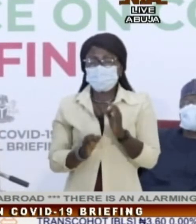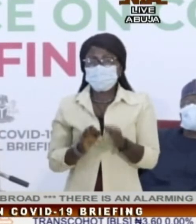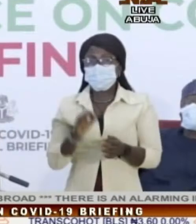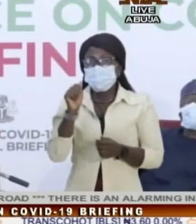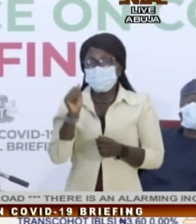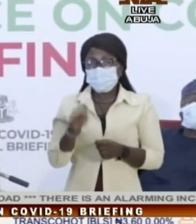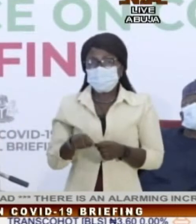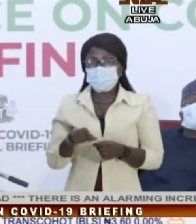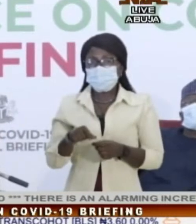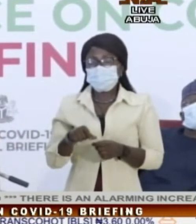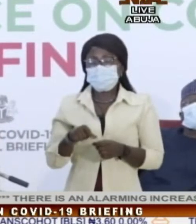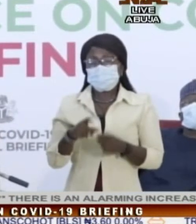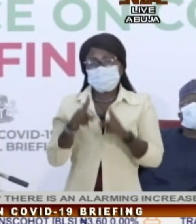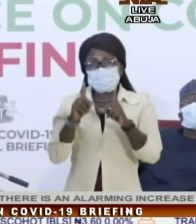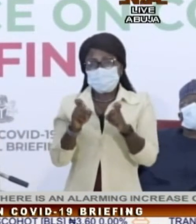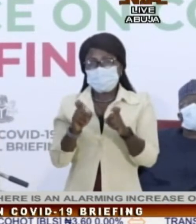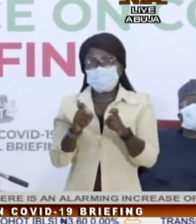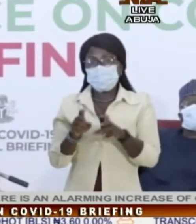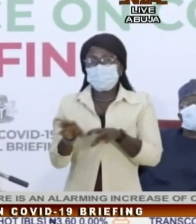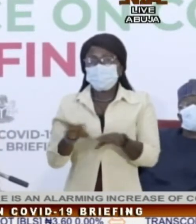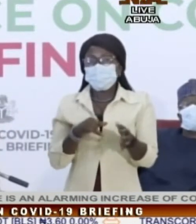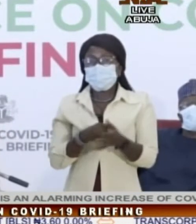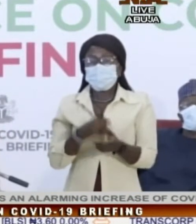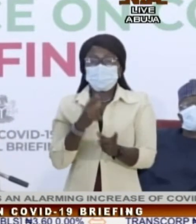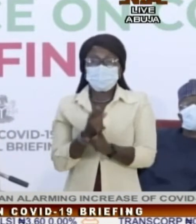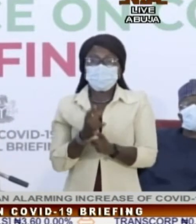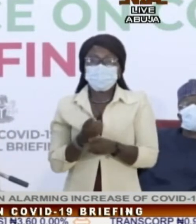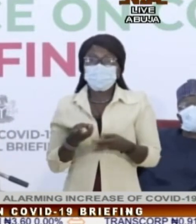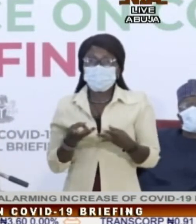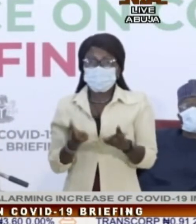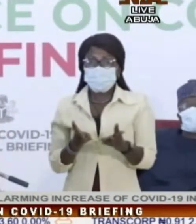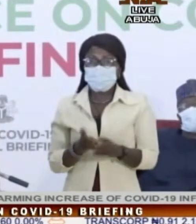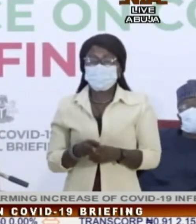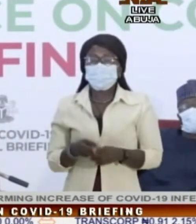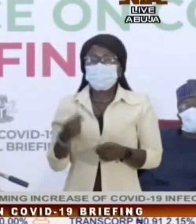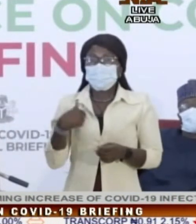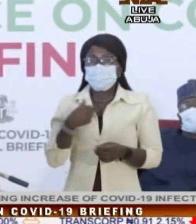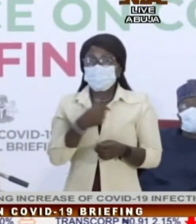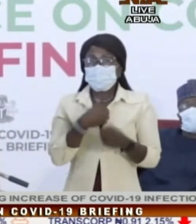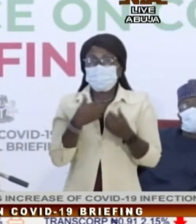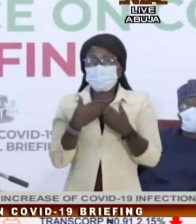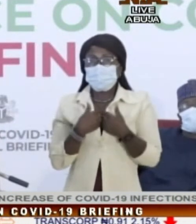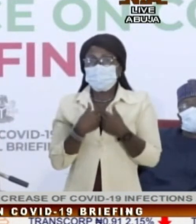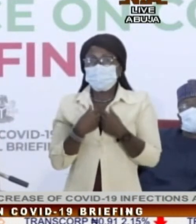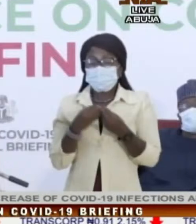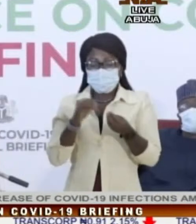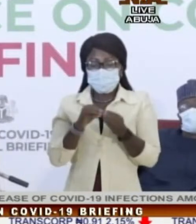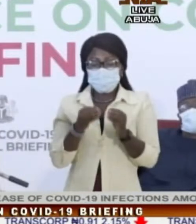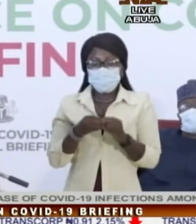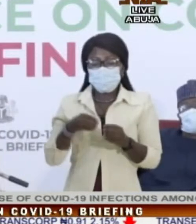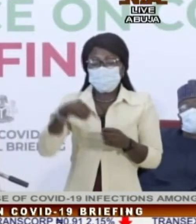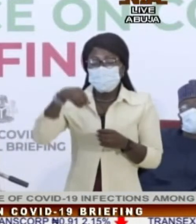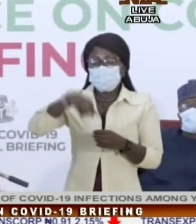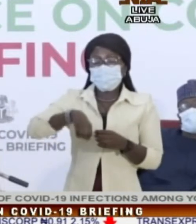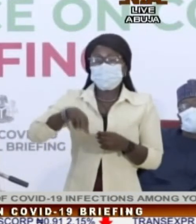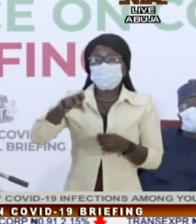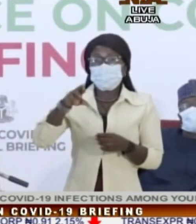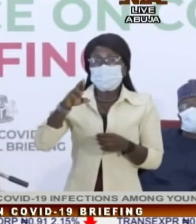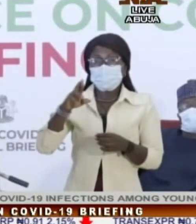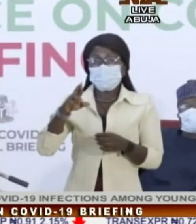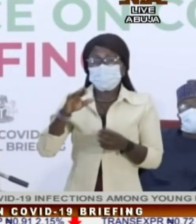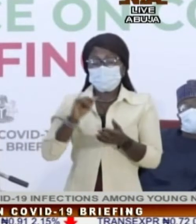ɗin, amma ka sani idan kana cikin wanda in sun kafa za su warke? Baka sani ba.